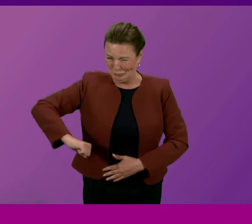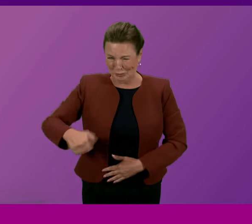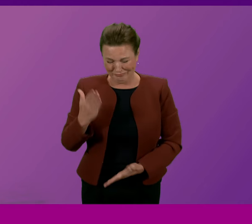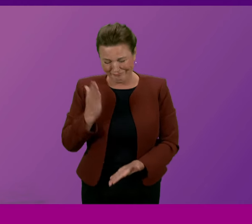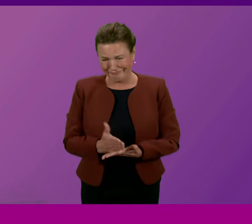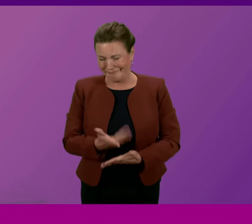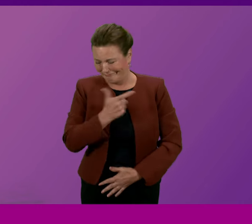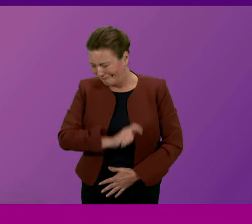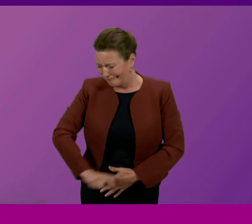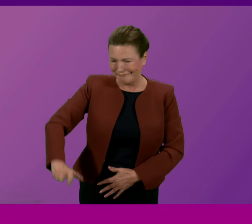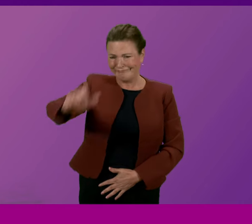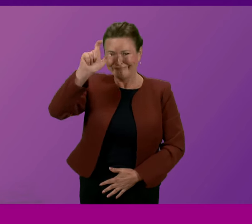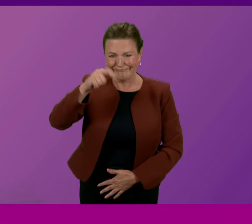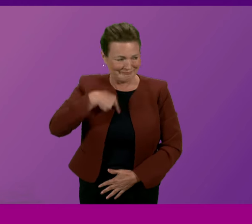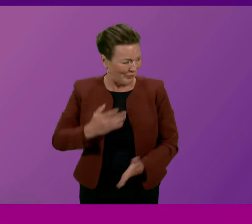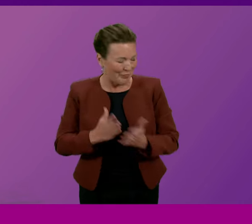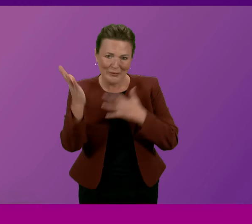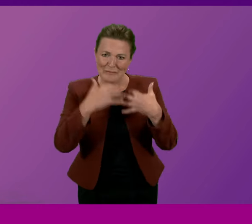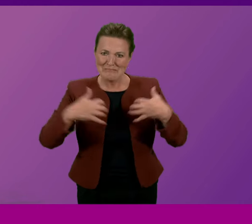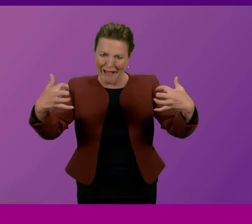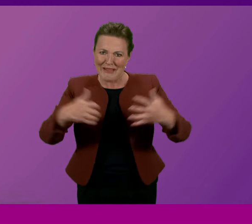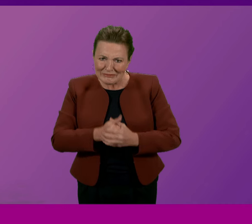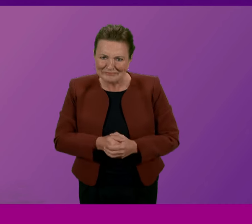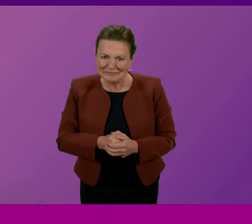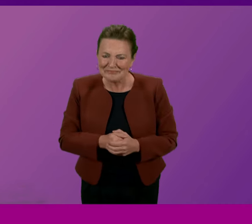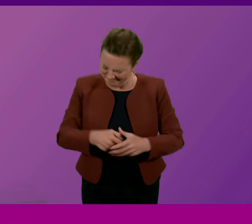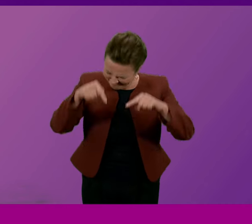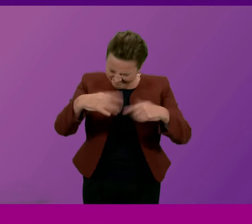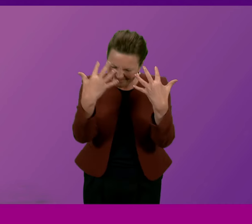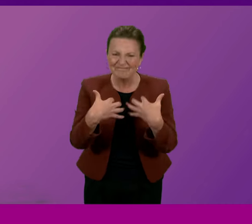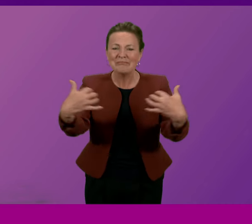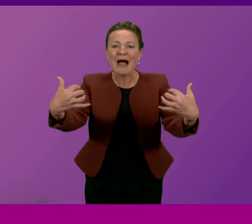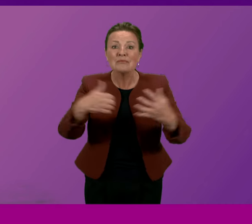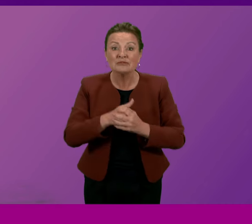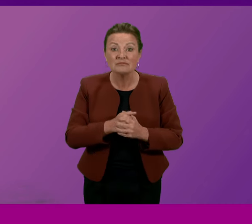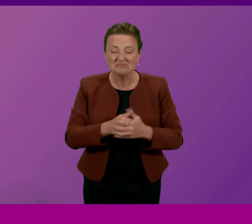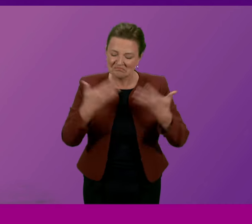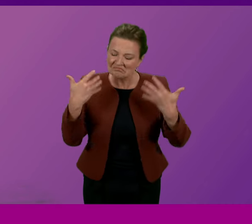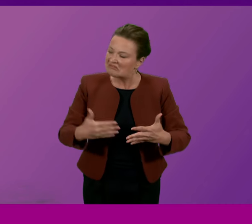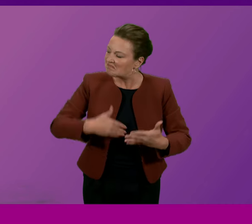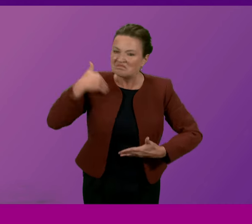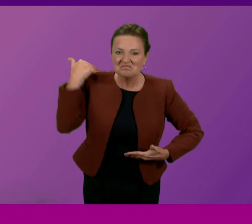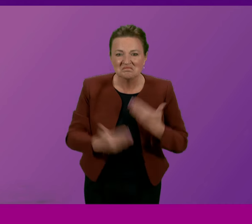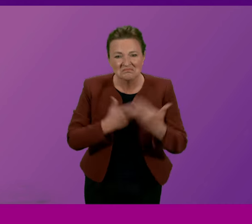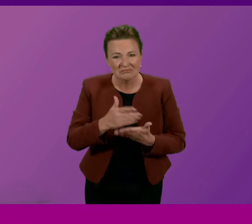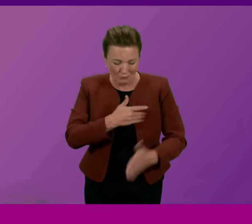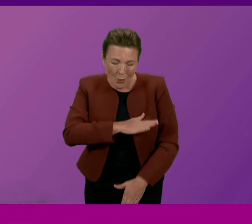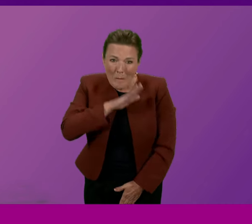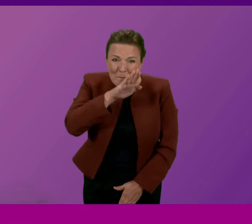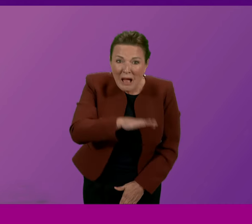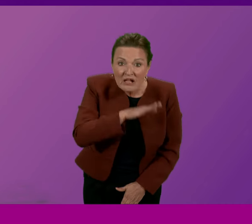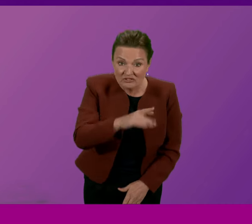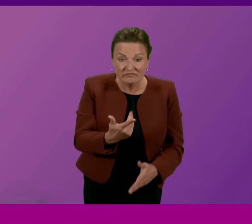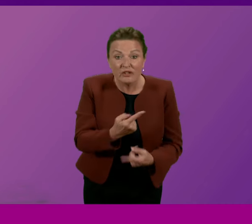this new institution at her very heart. This Parliament has been steadfast in its compassion for the